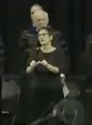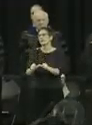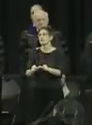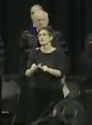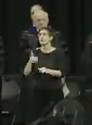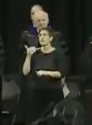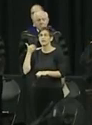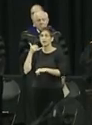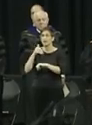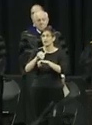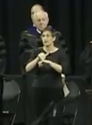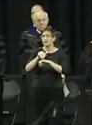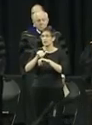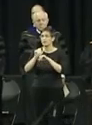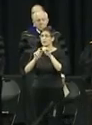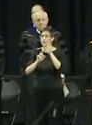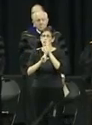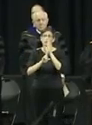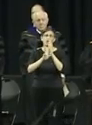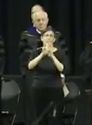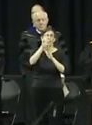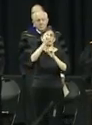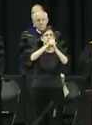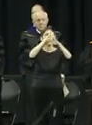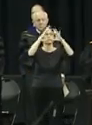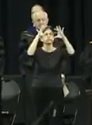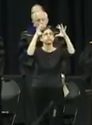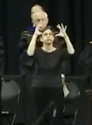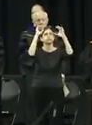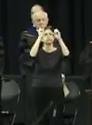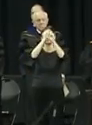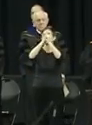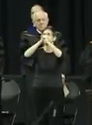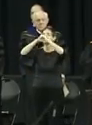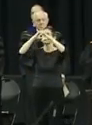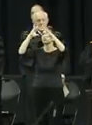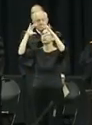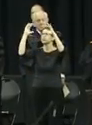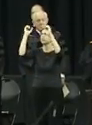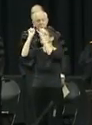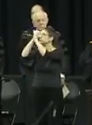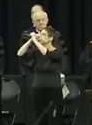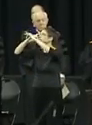streaming, and the rocket's red glare.